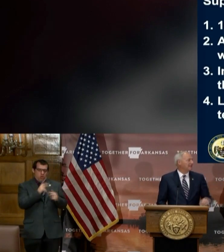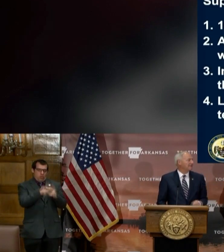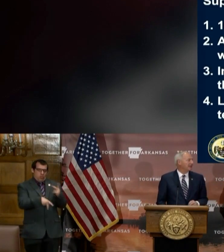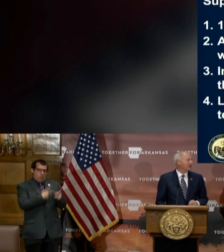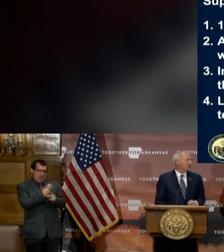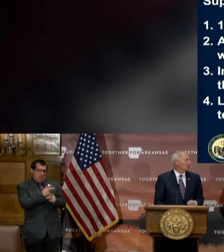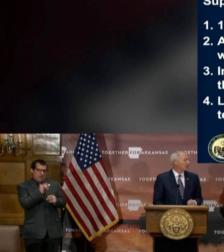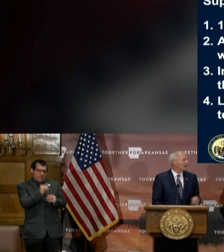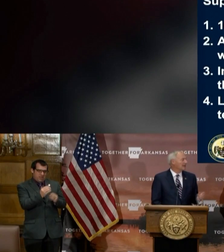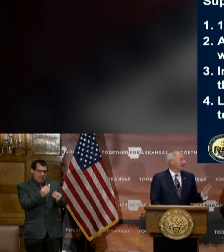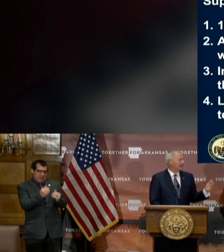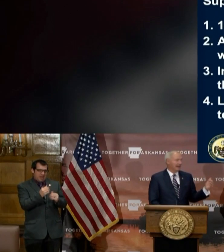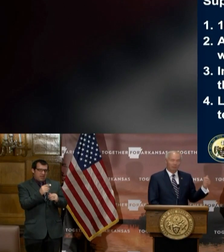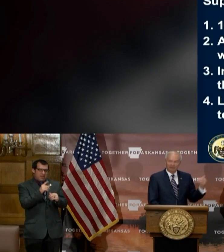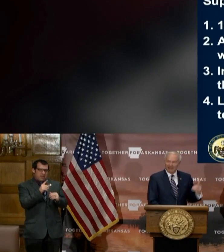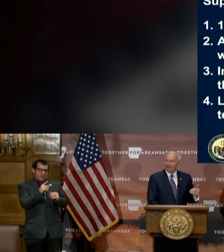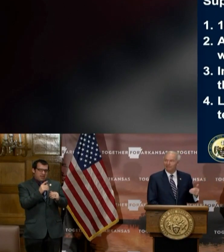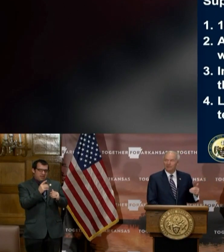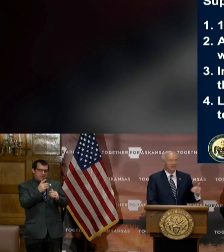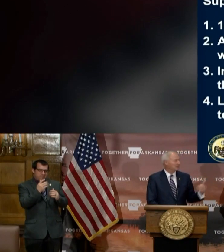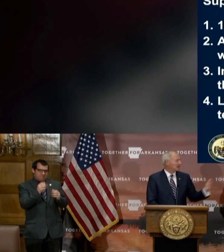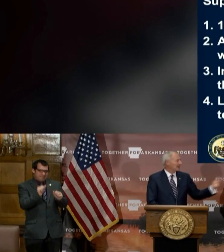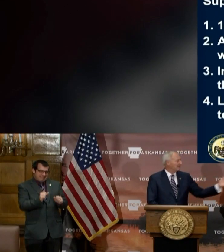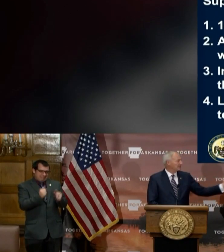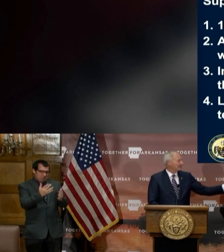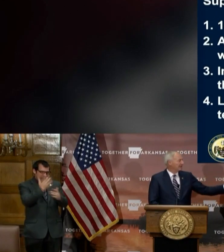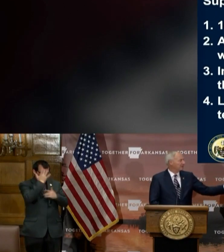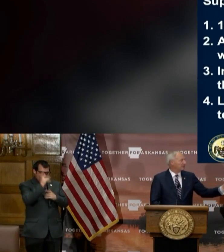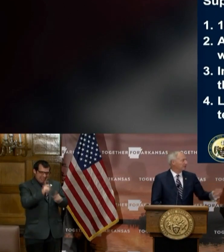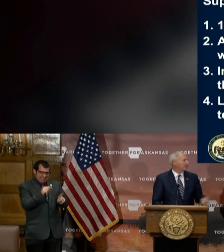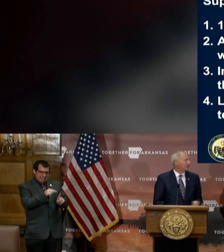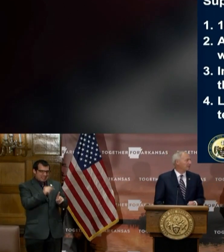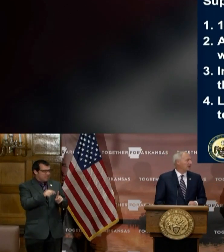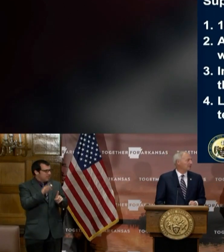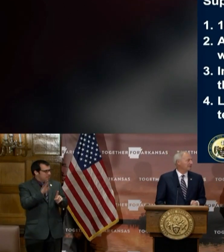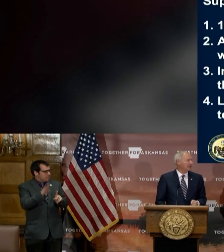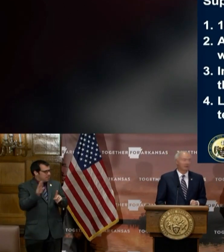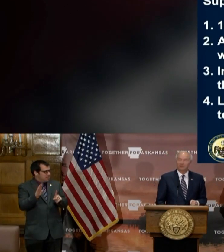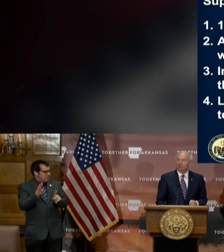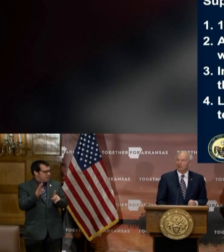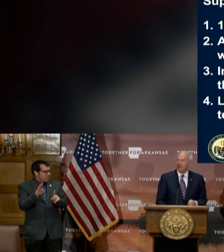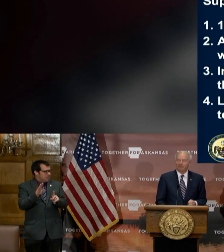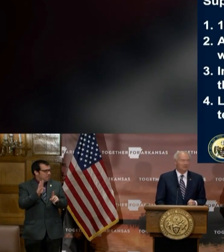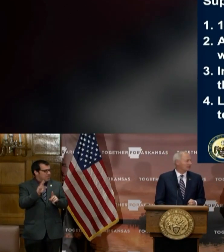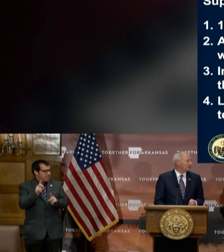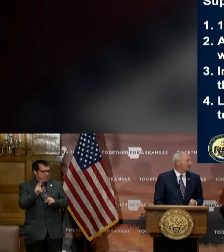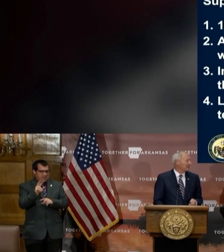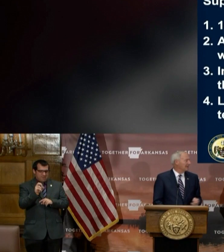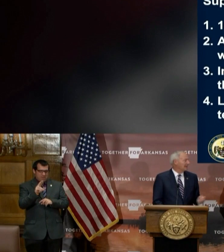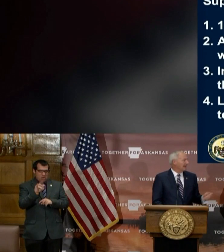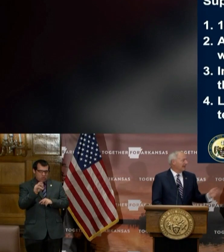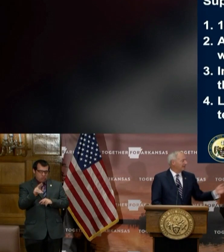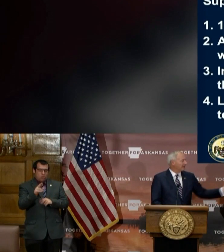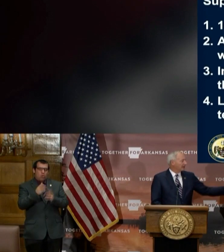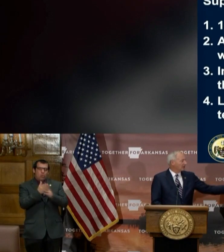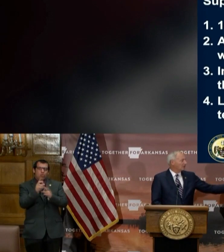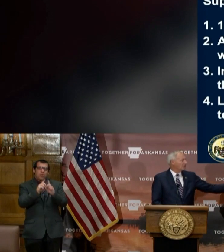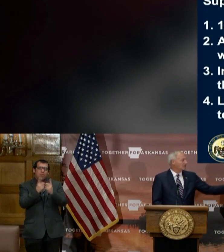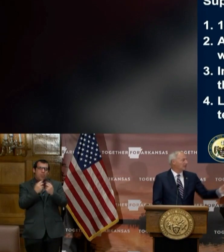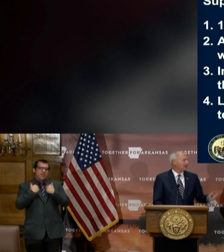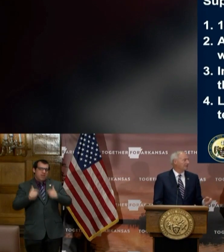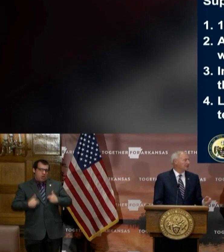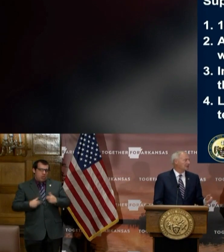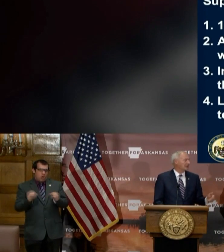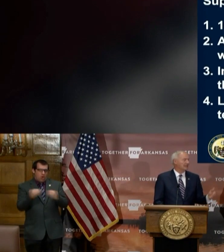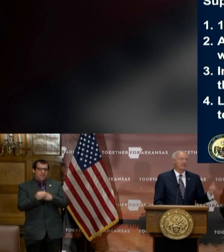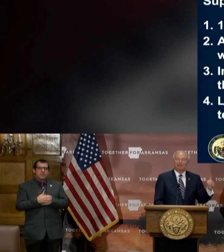the BD Veritor, that we've had for some time that's available through the Department of Health local offices. And then our